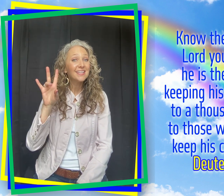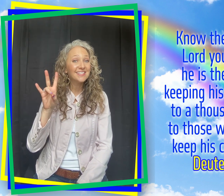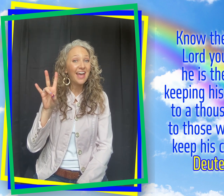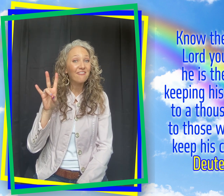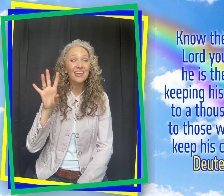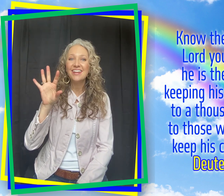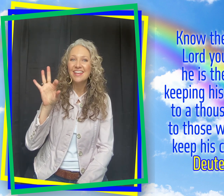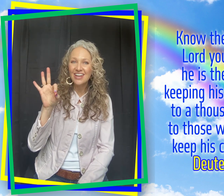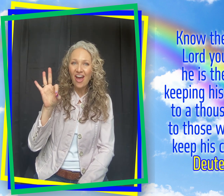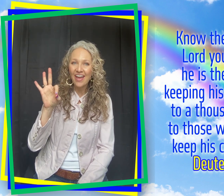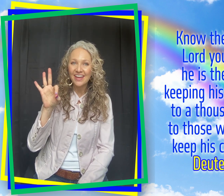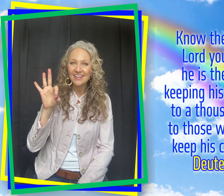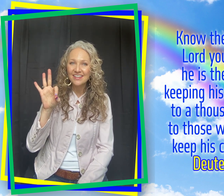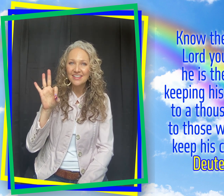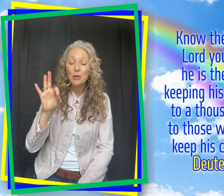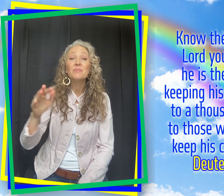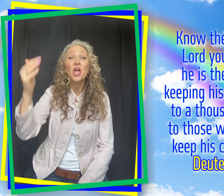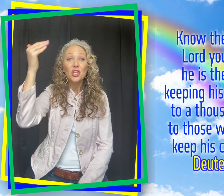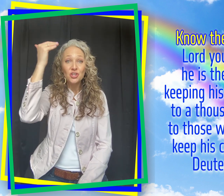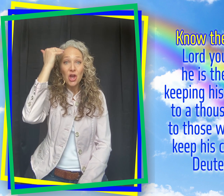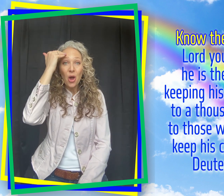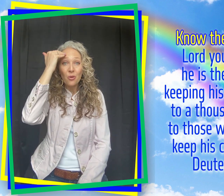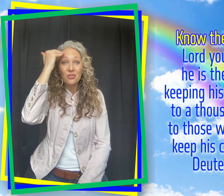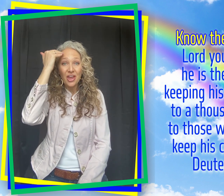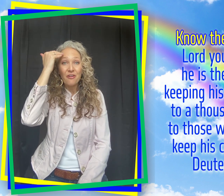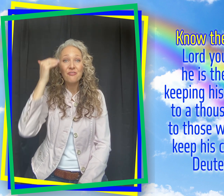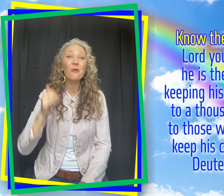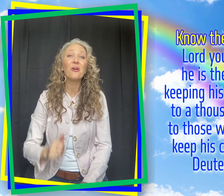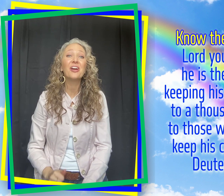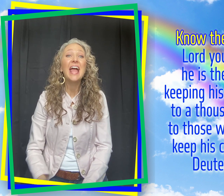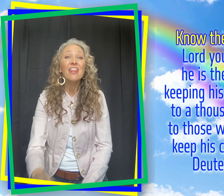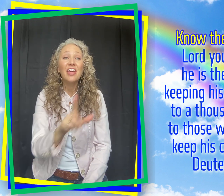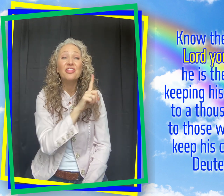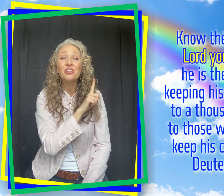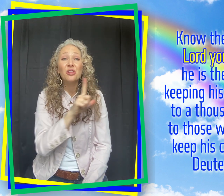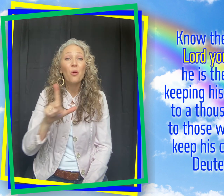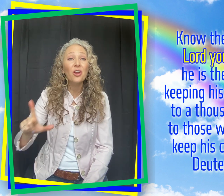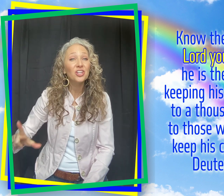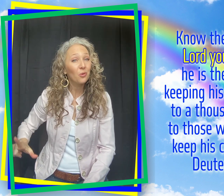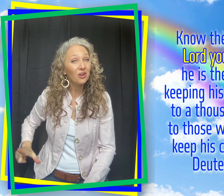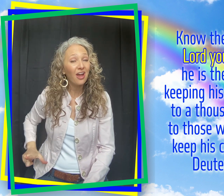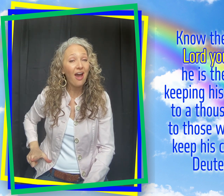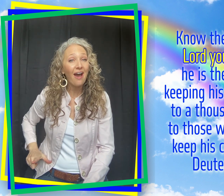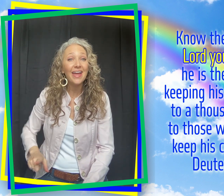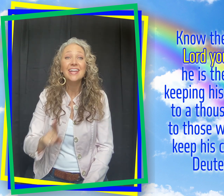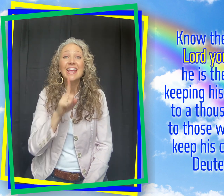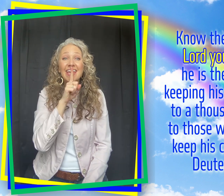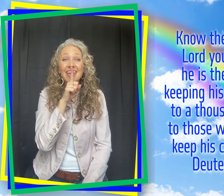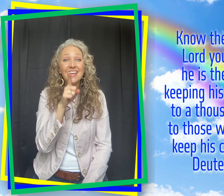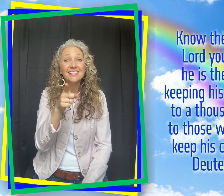Deuteronomy 7, 9. Know, therefore, that the Lord your